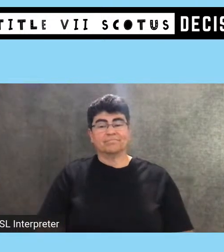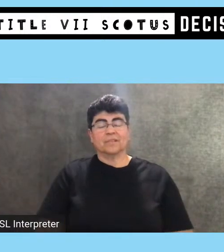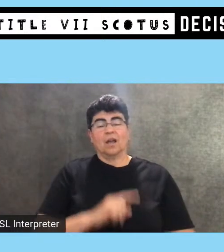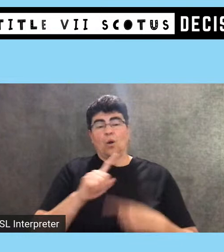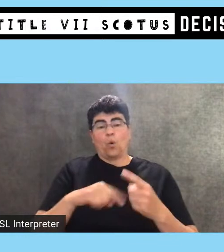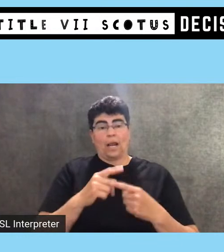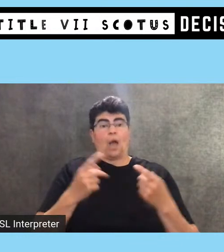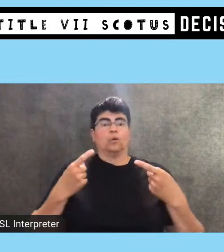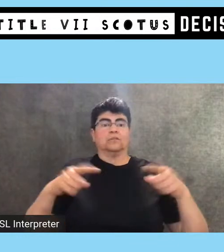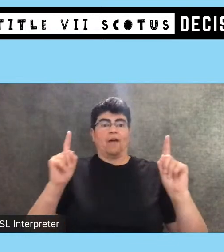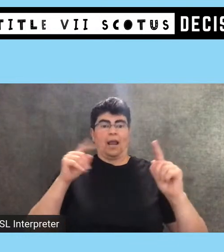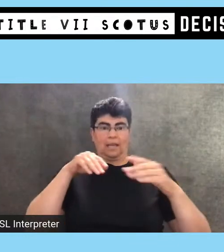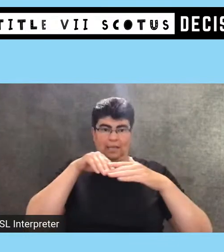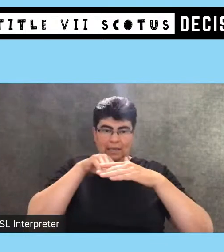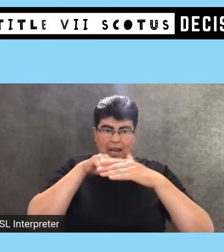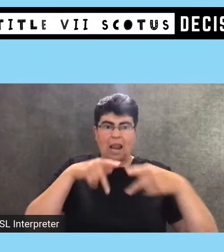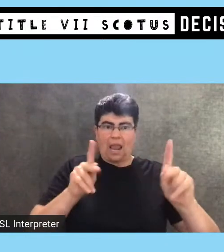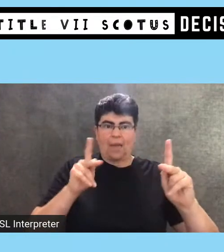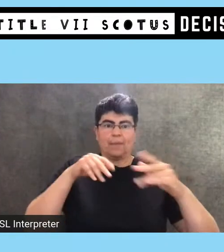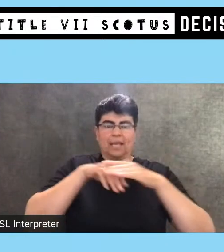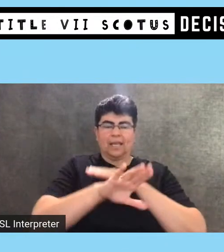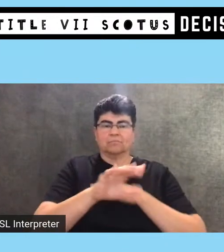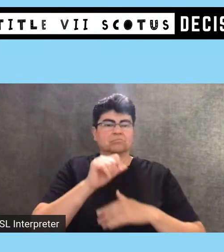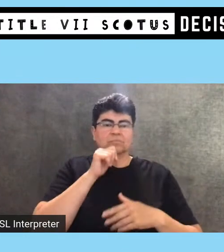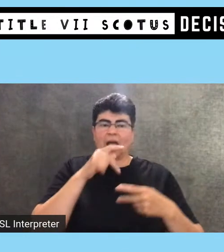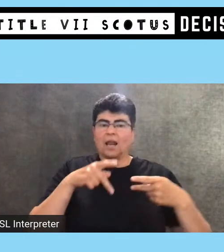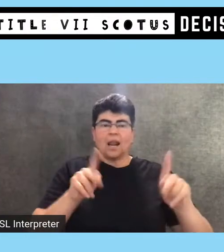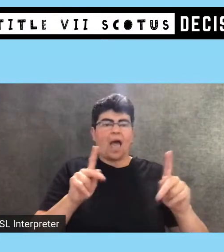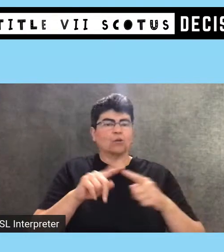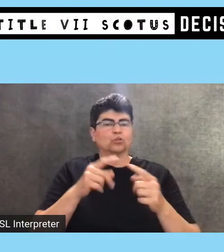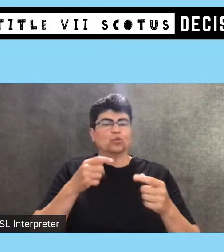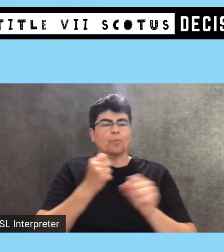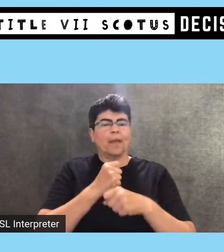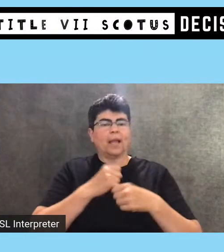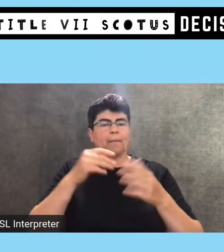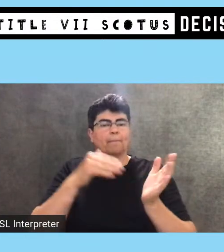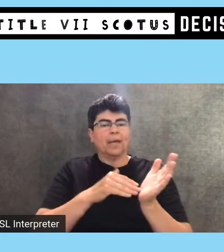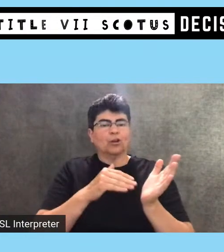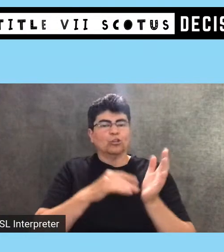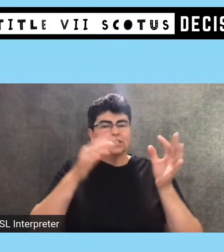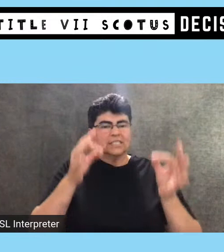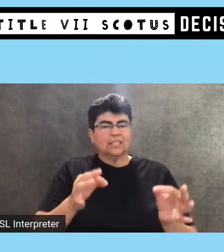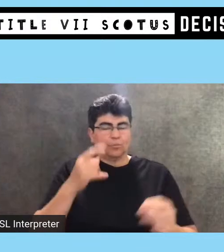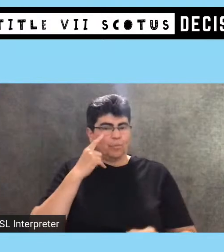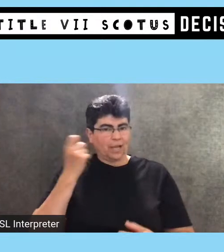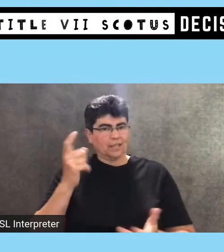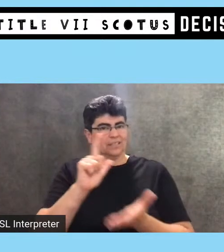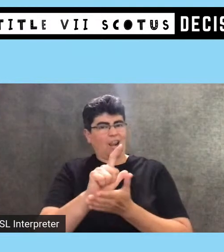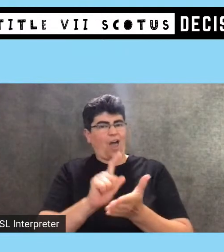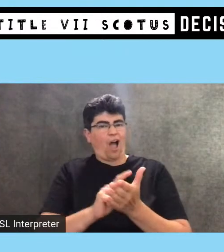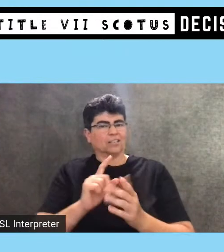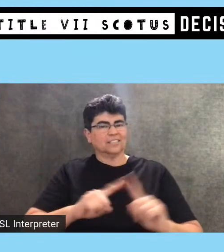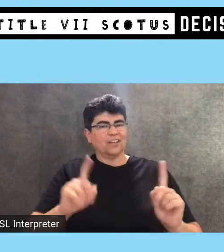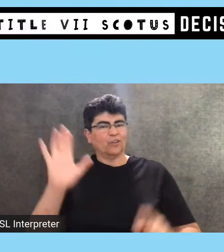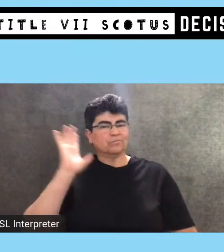finally allowed in, I wasn't allowed to make medical decisions because, again, the laws were different back